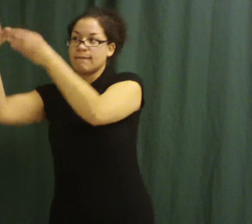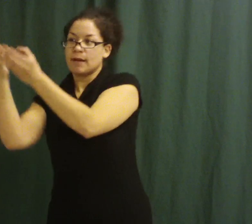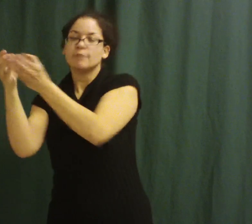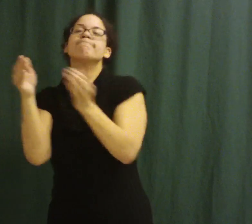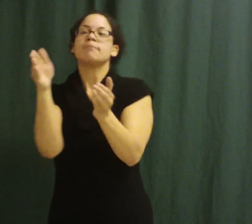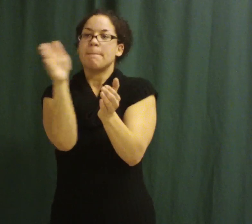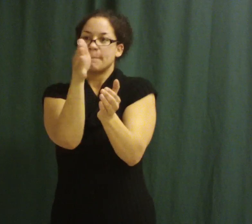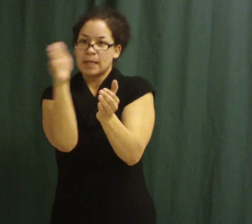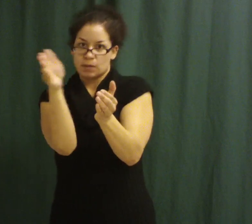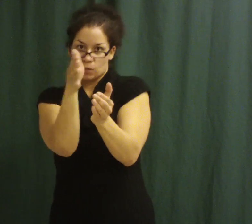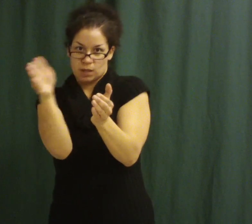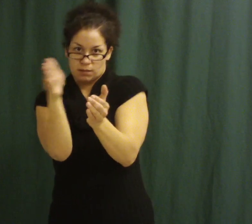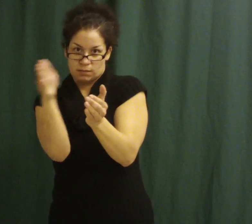In the asteroid belt.